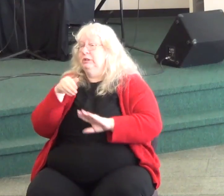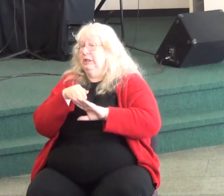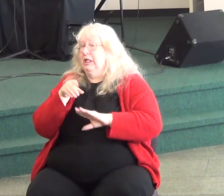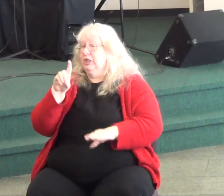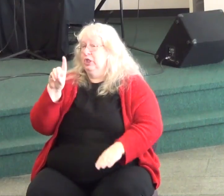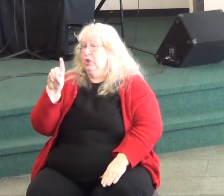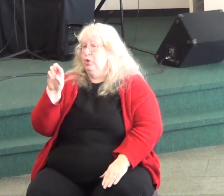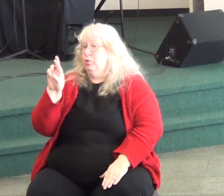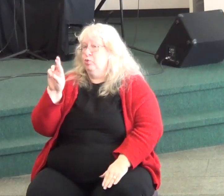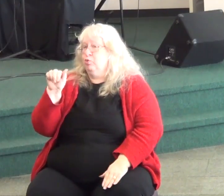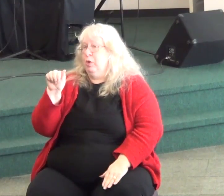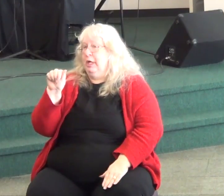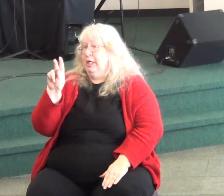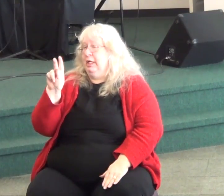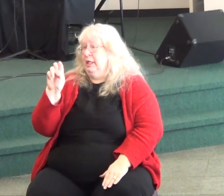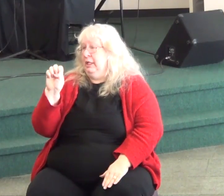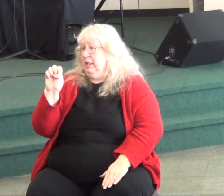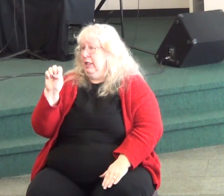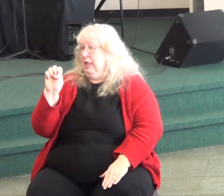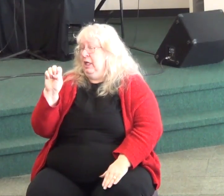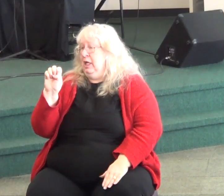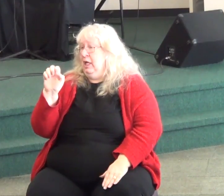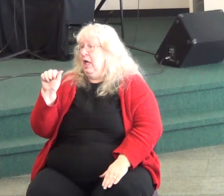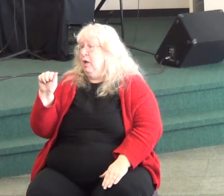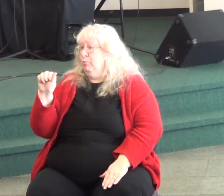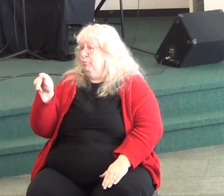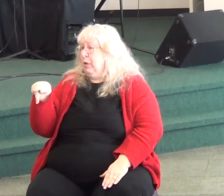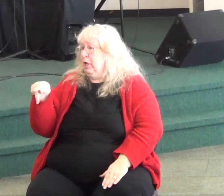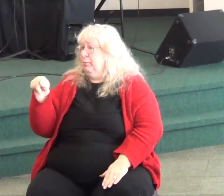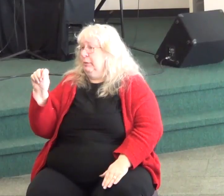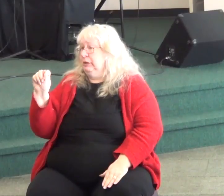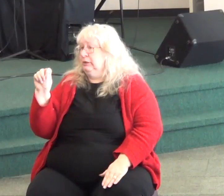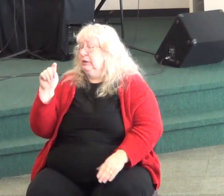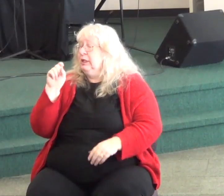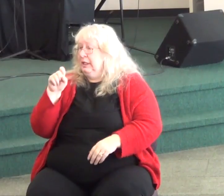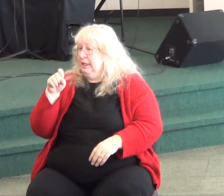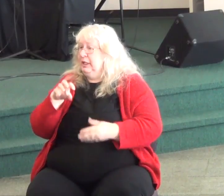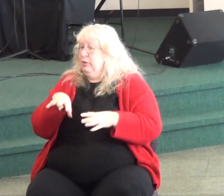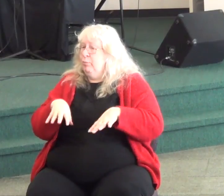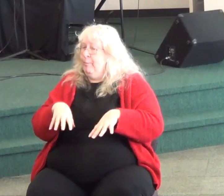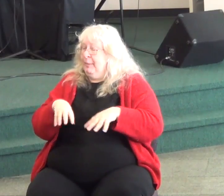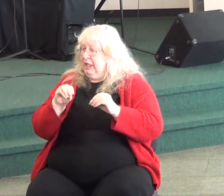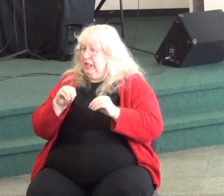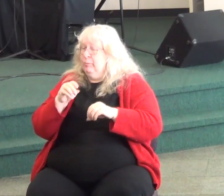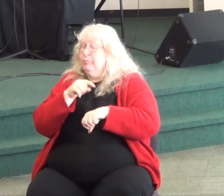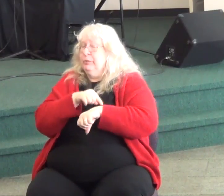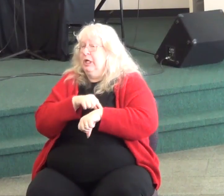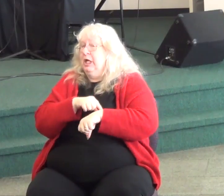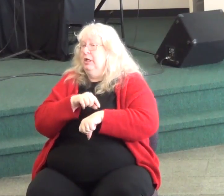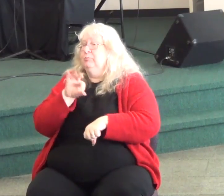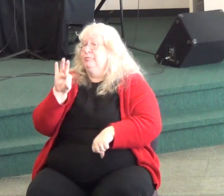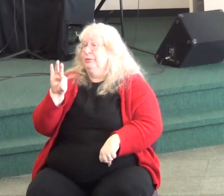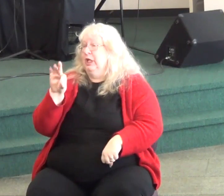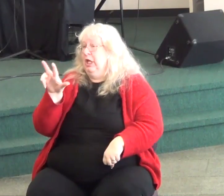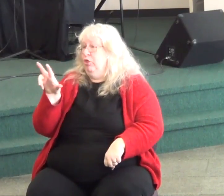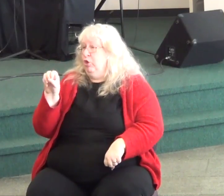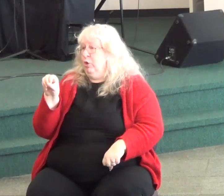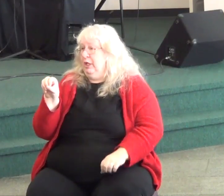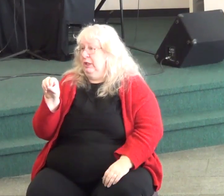Drake Road. And they need to be picked up at 9:30. And what an awesome ministry that is. Bob and Carolyn